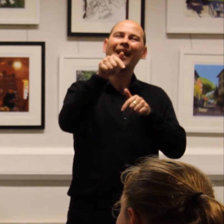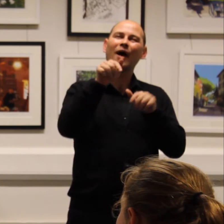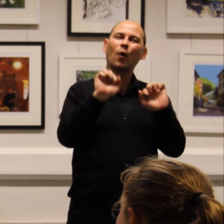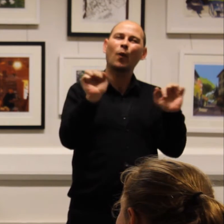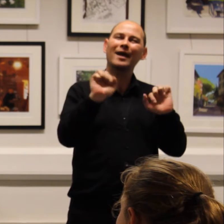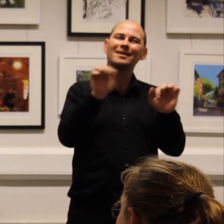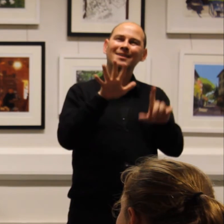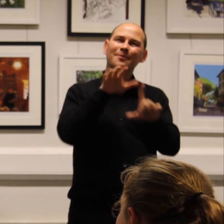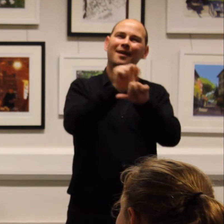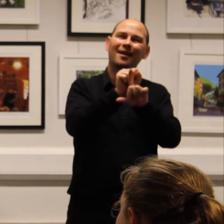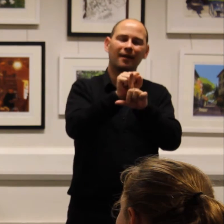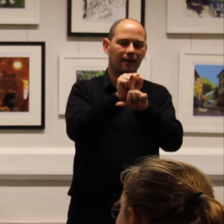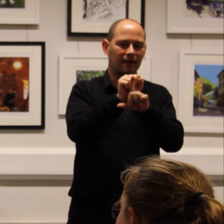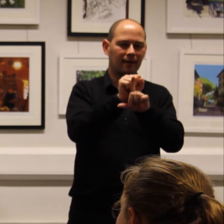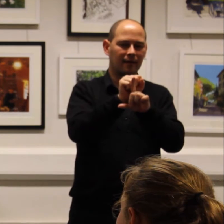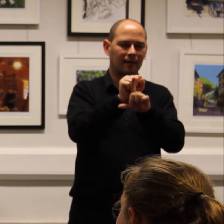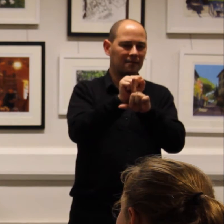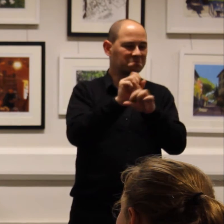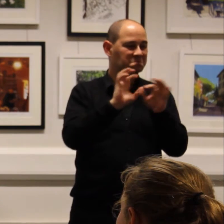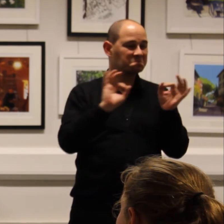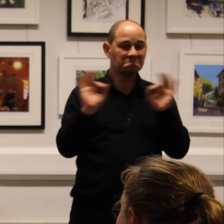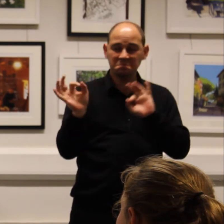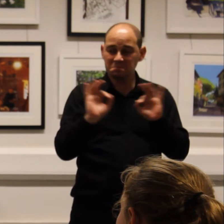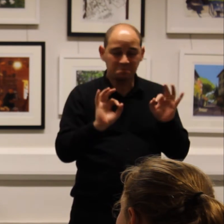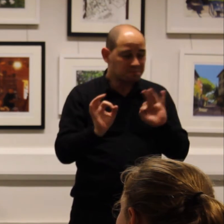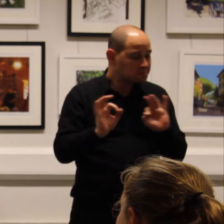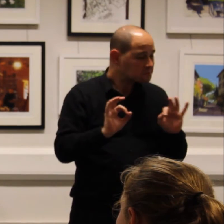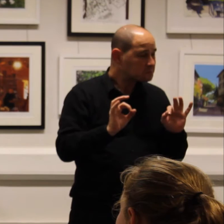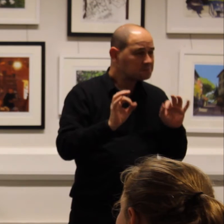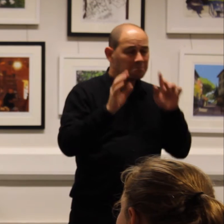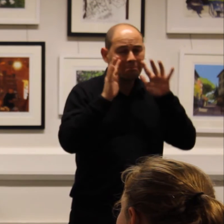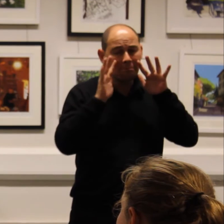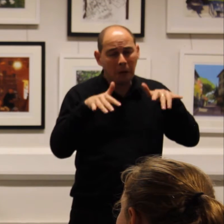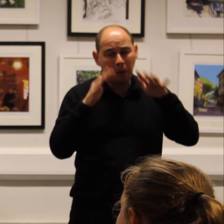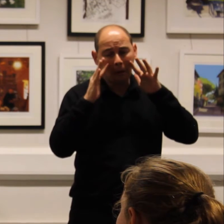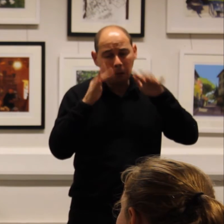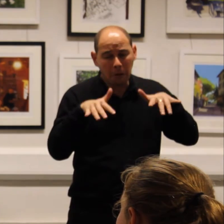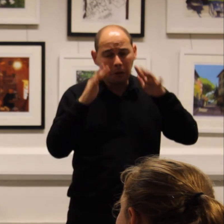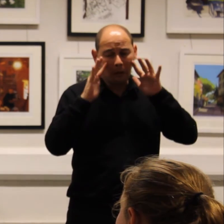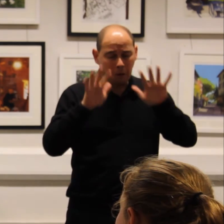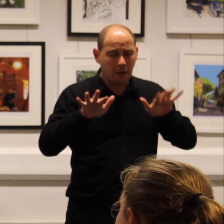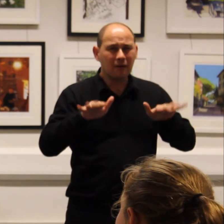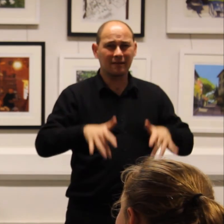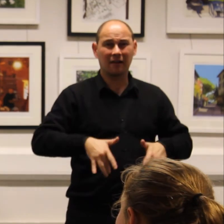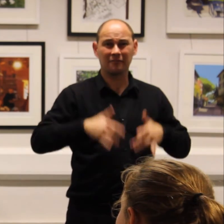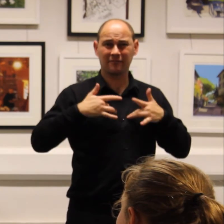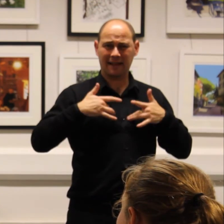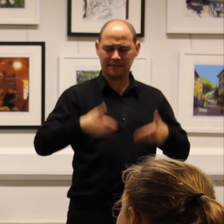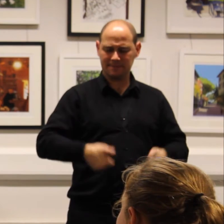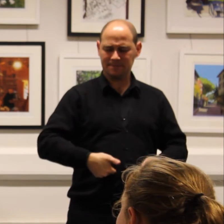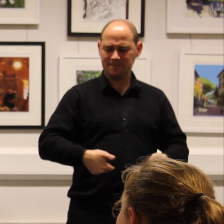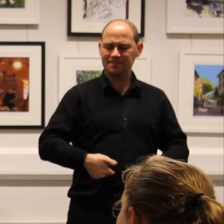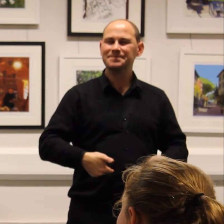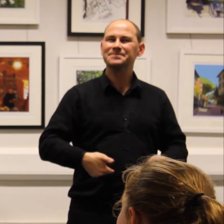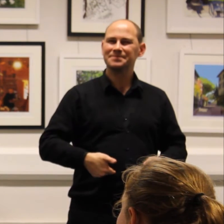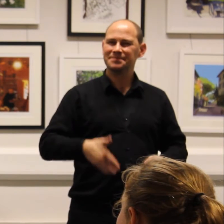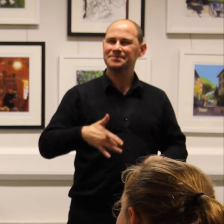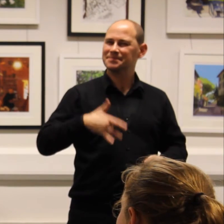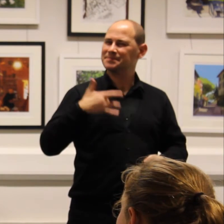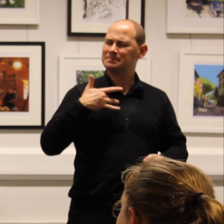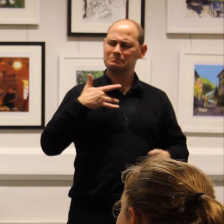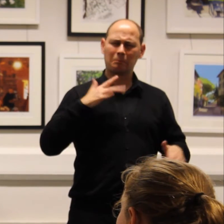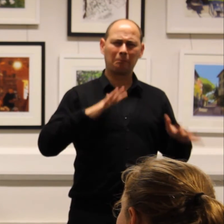It wasn't anywhere. She had cried, and felt in the pit of her stomach the feeling of